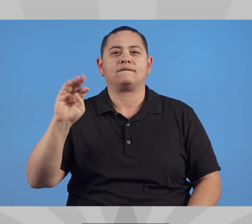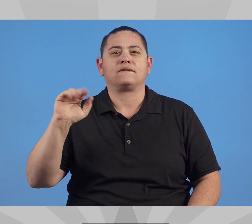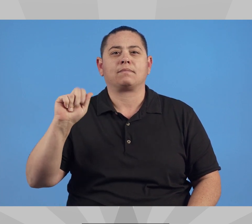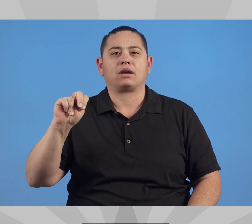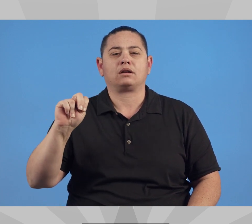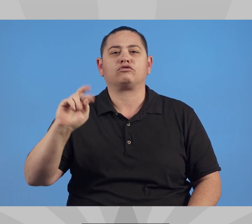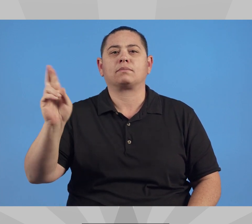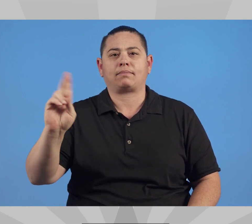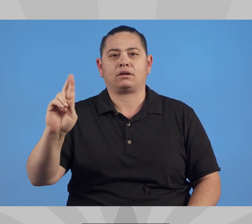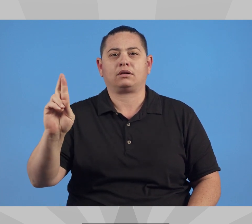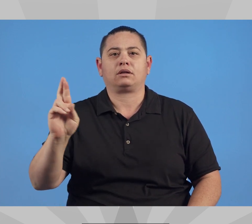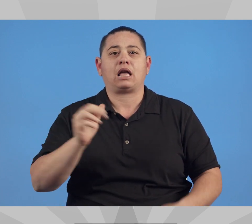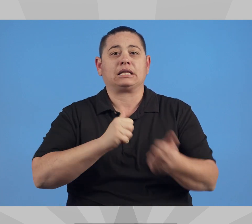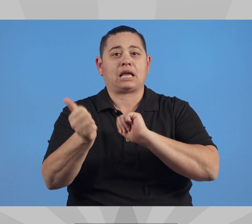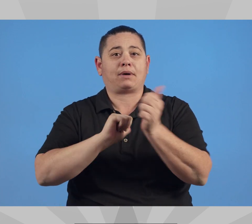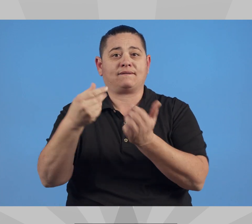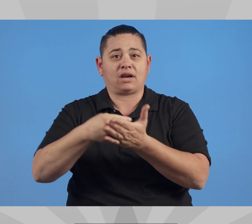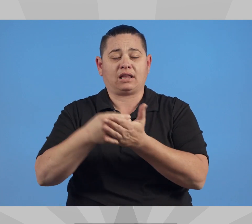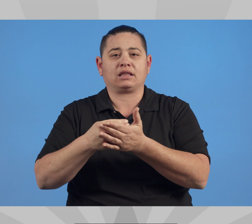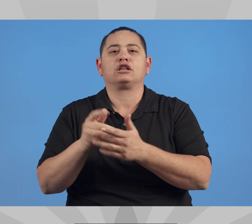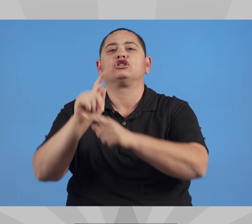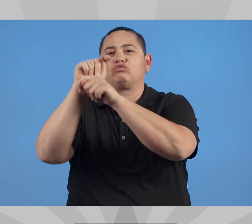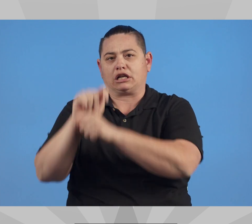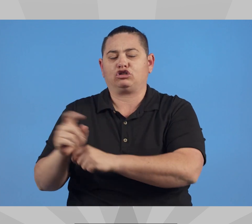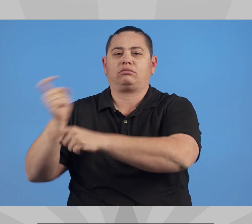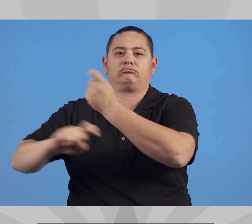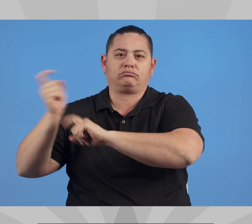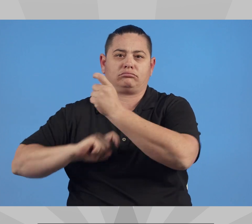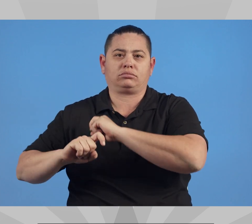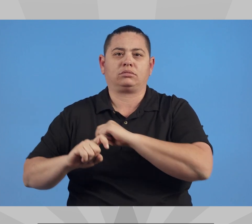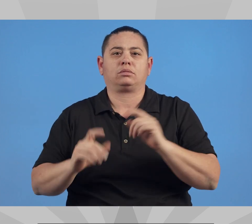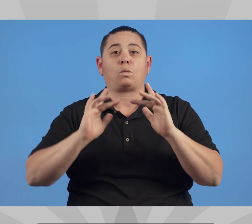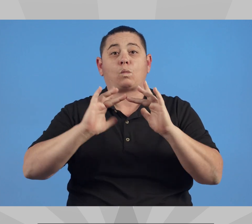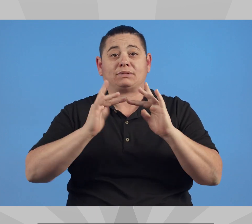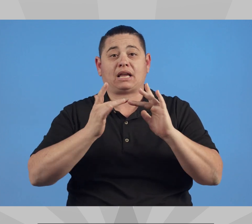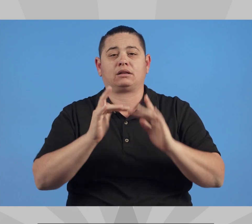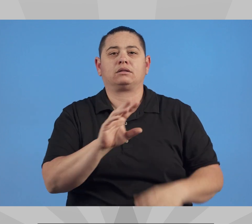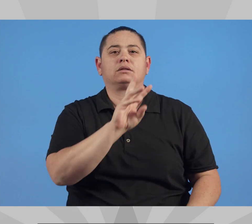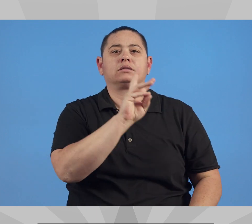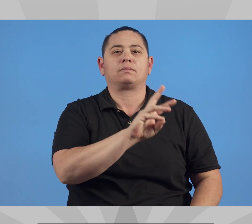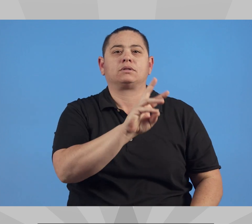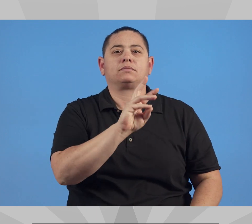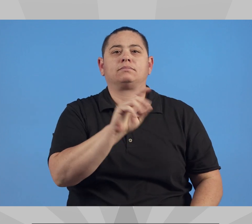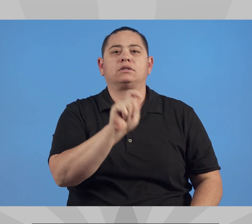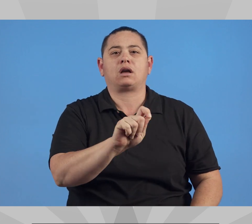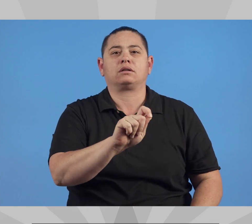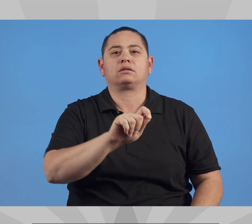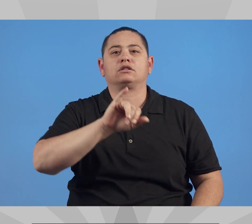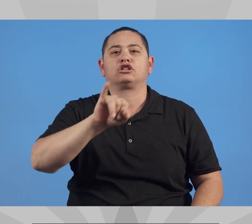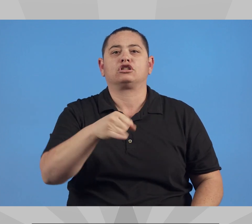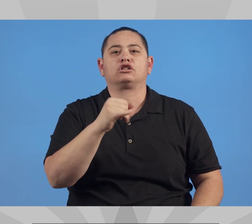Jake Hoffman. Party Republican. Campaign funding traditional.